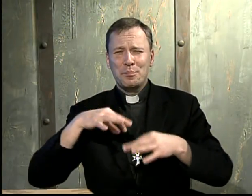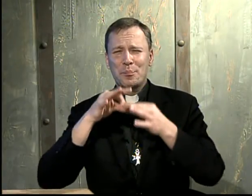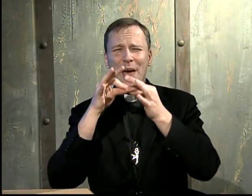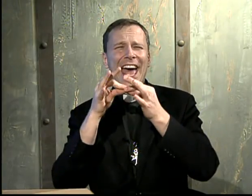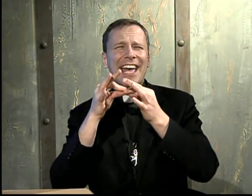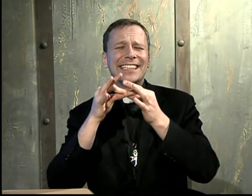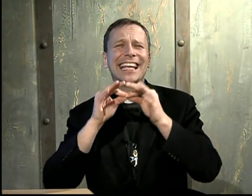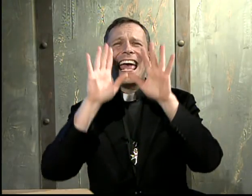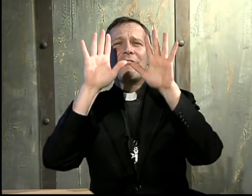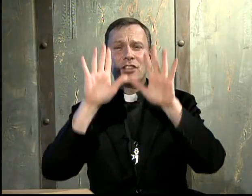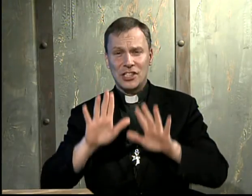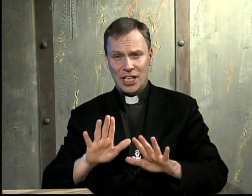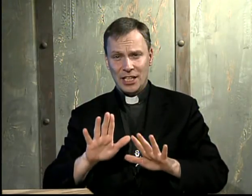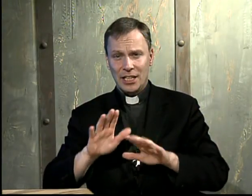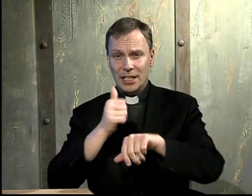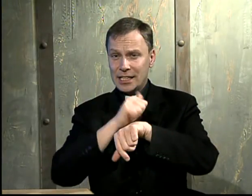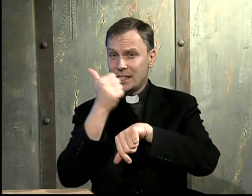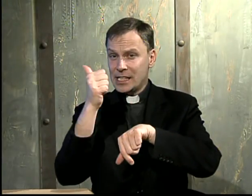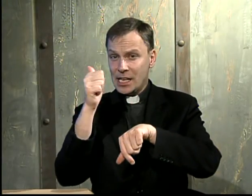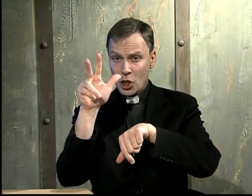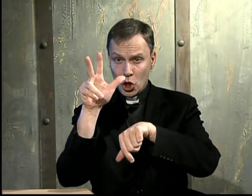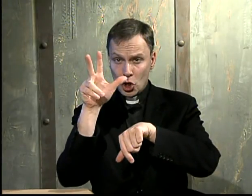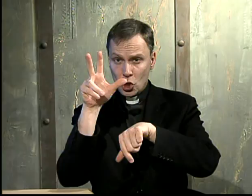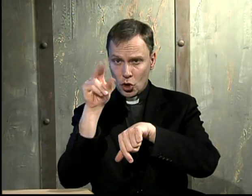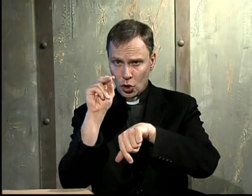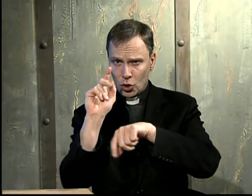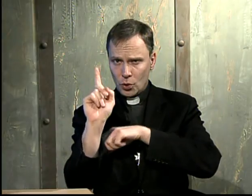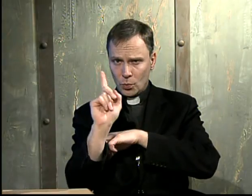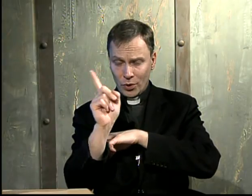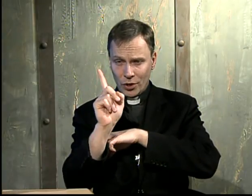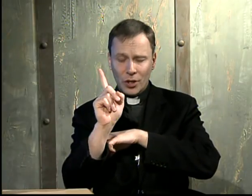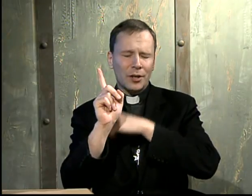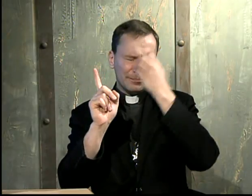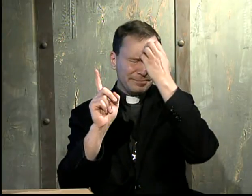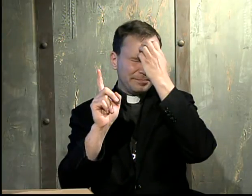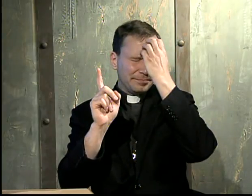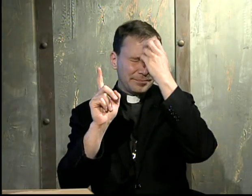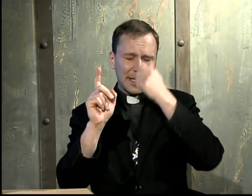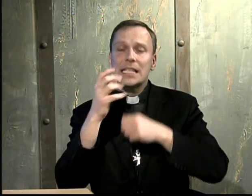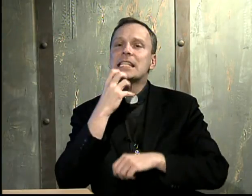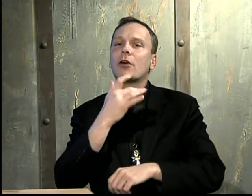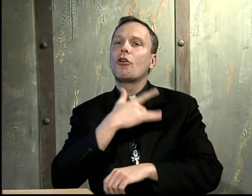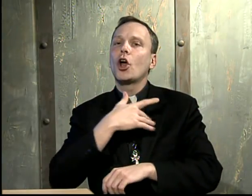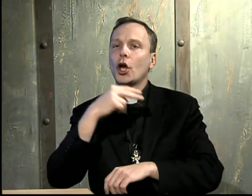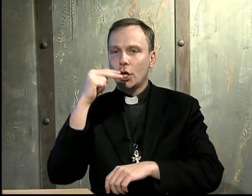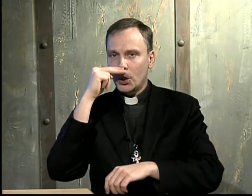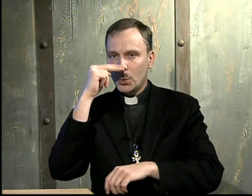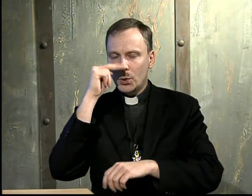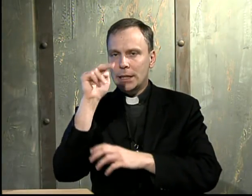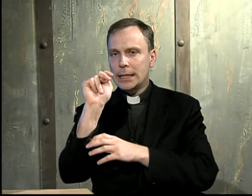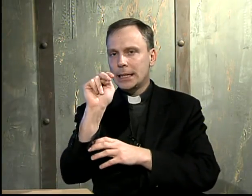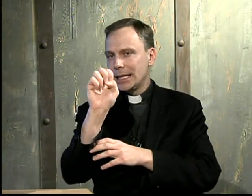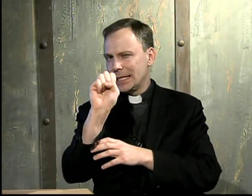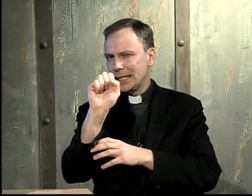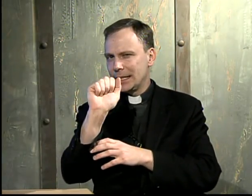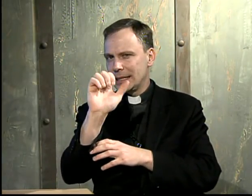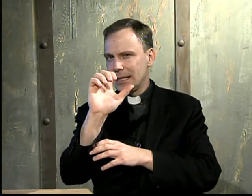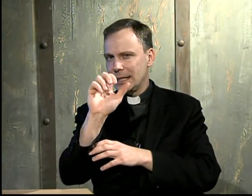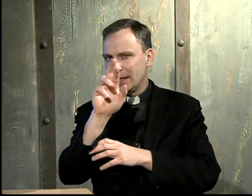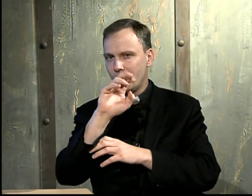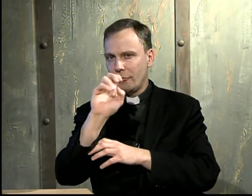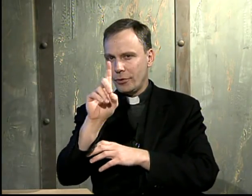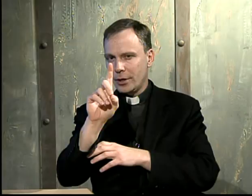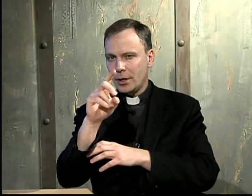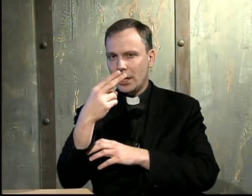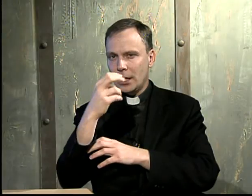masses we offer in ASL, where the deaf will have access, direct access, that is. And